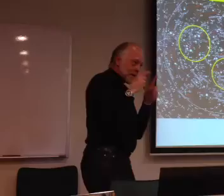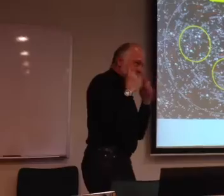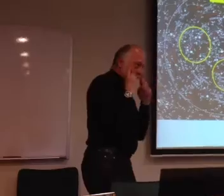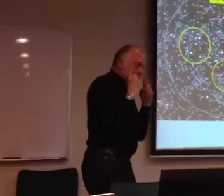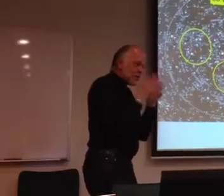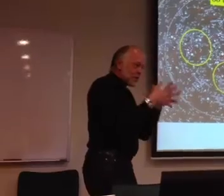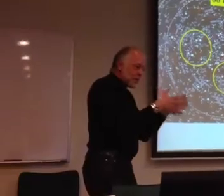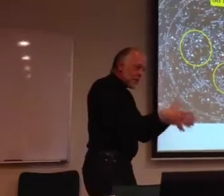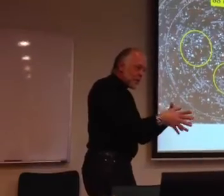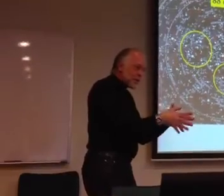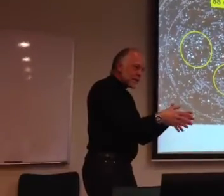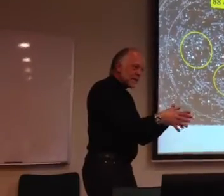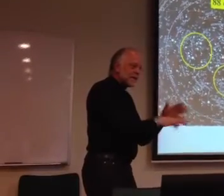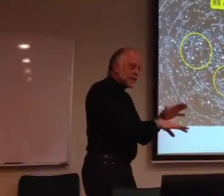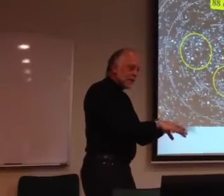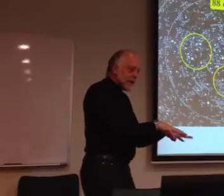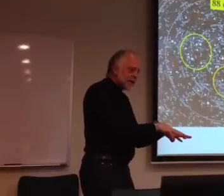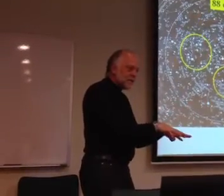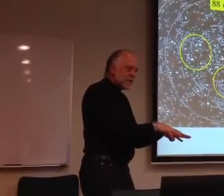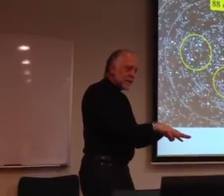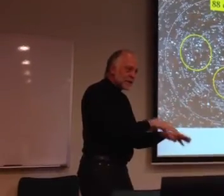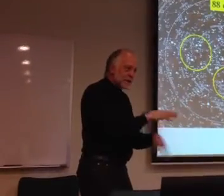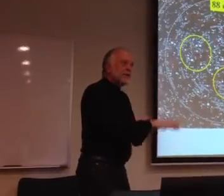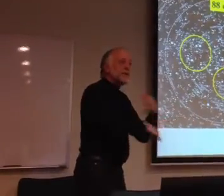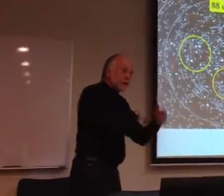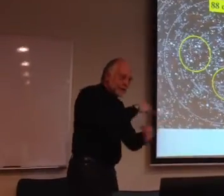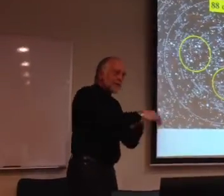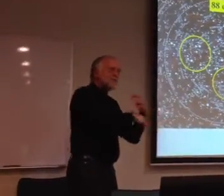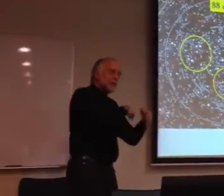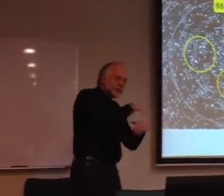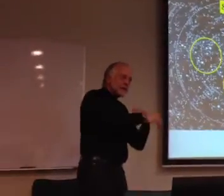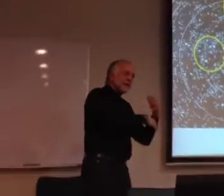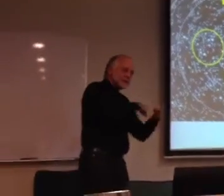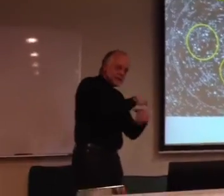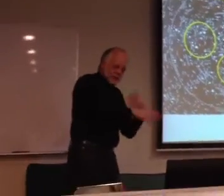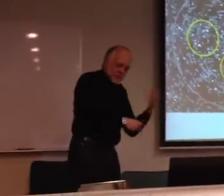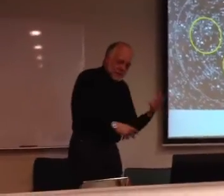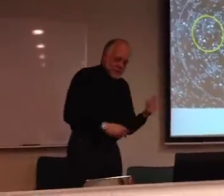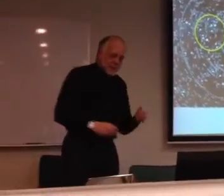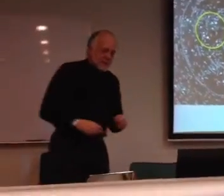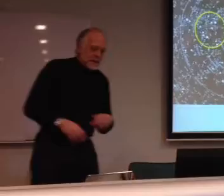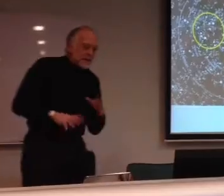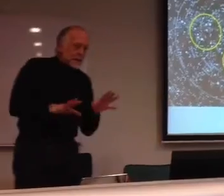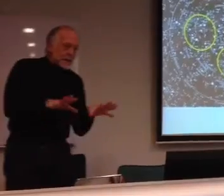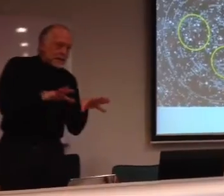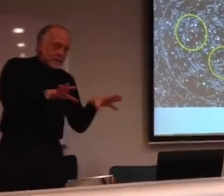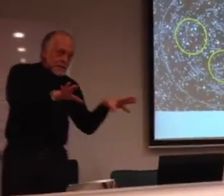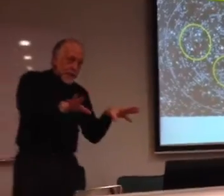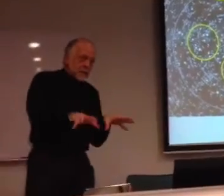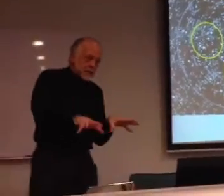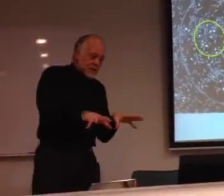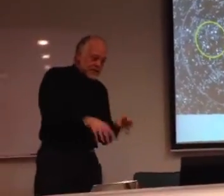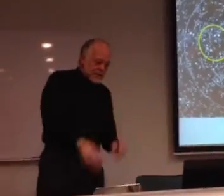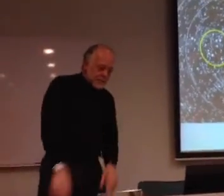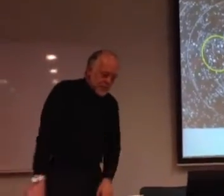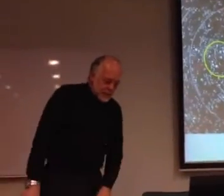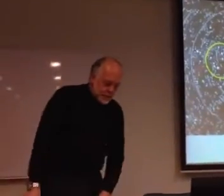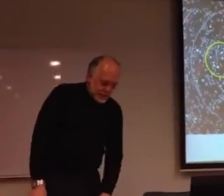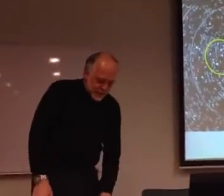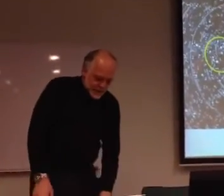Your movements, your hand movements, and you have to practice and to repeat because of the accuracy of your hand movements.